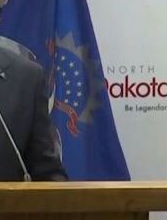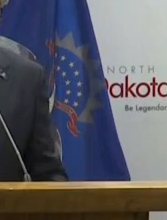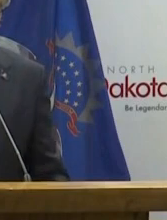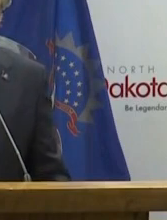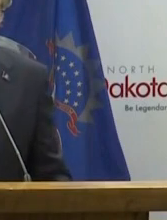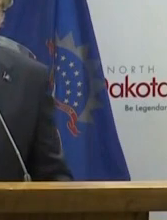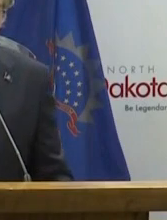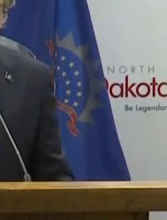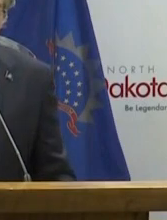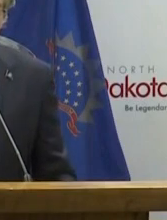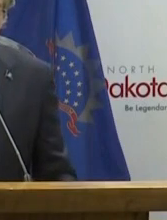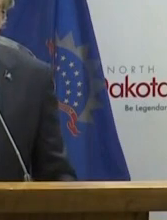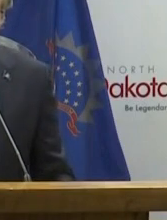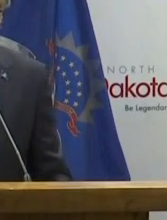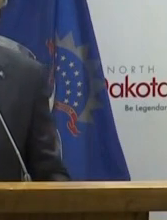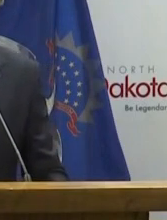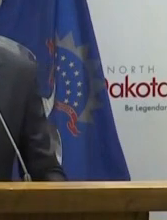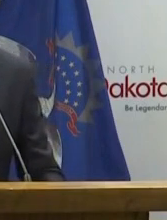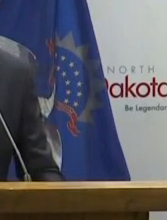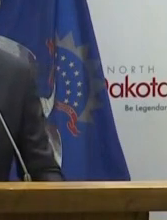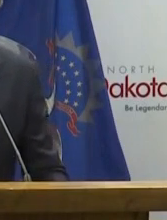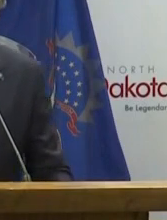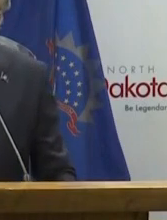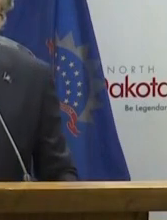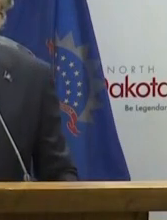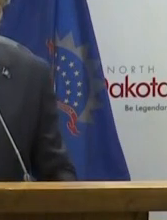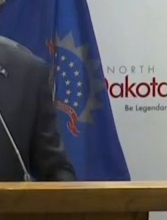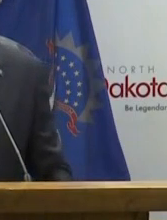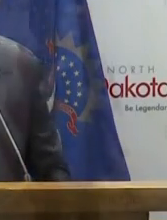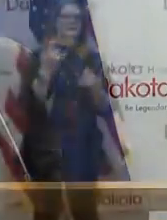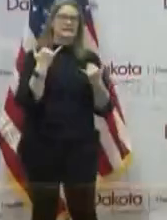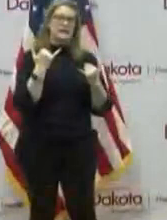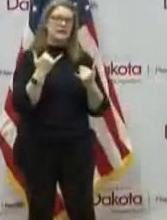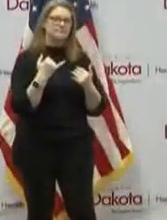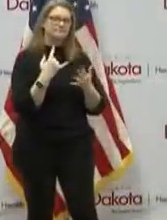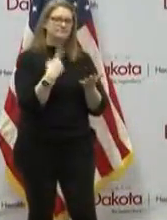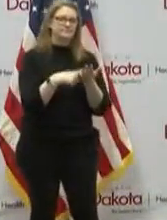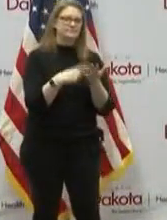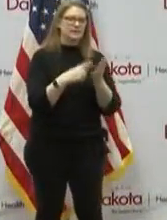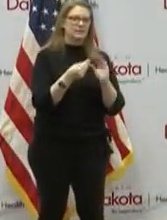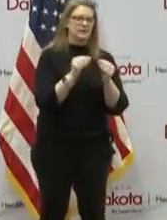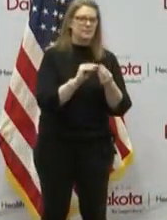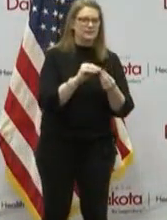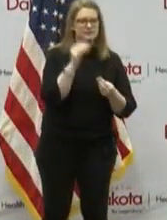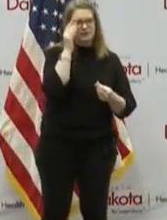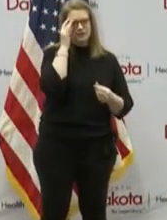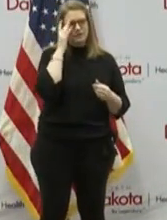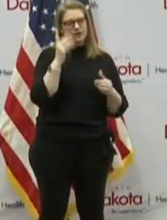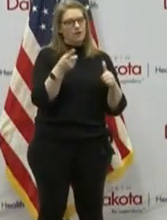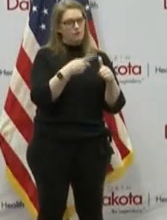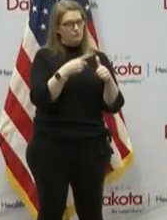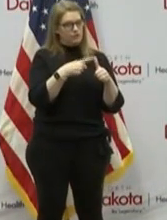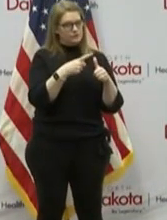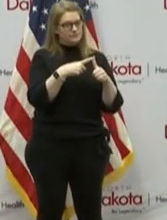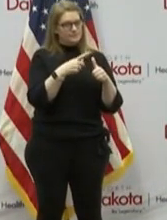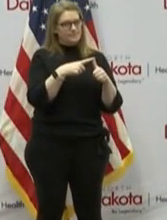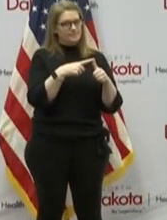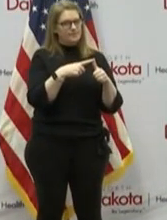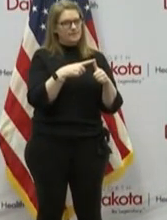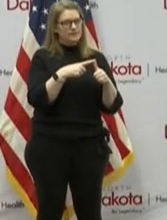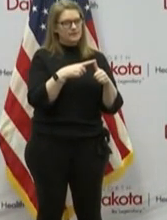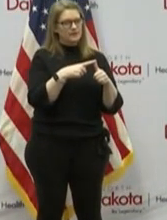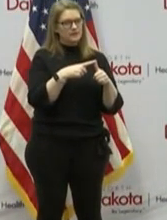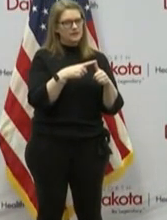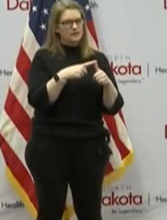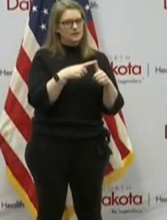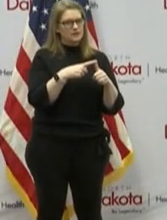of 431 tests. I want to point out a couple things about this. First of all, we think about net